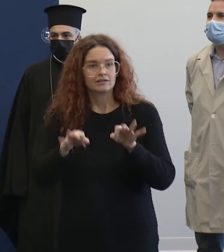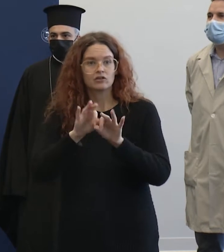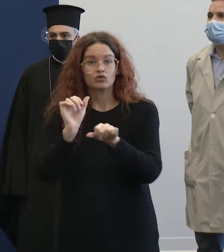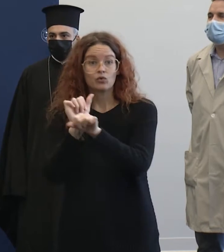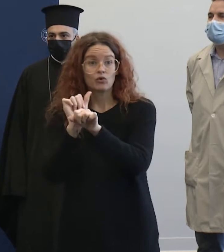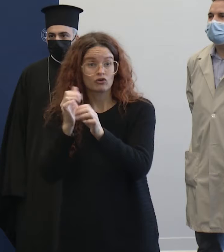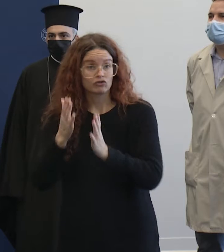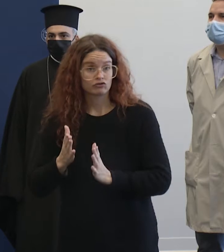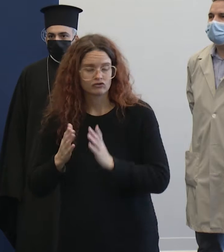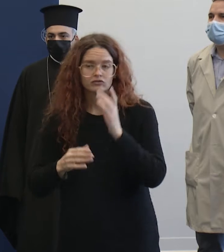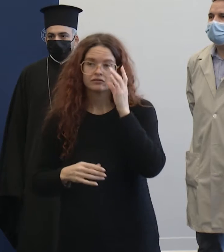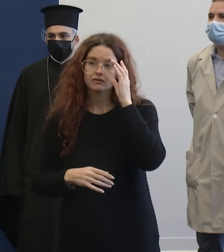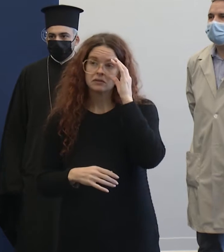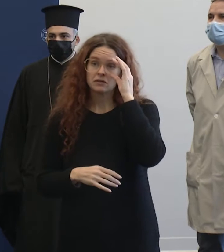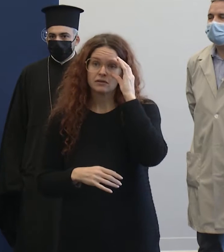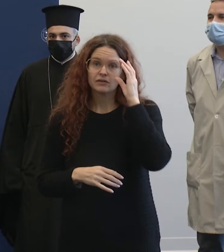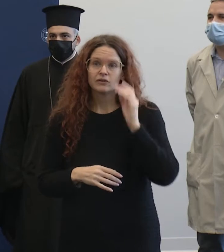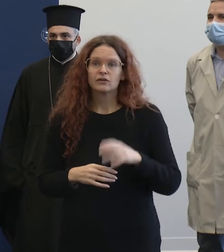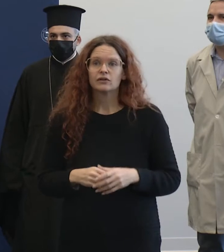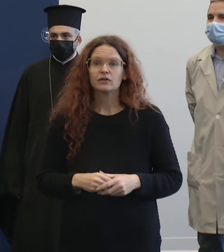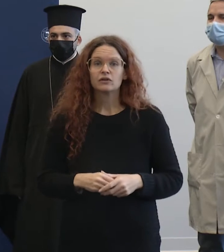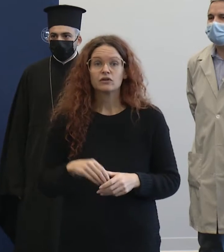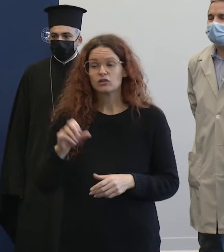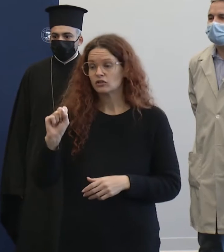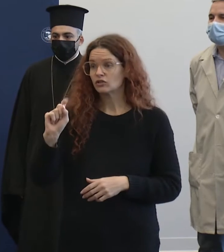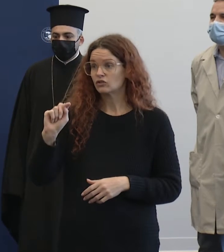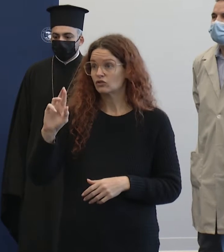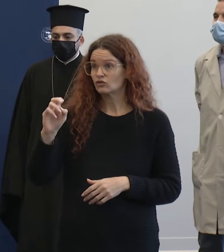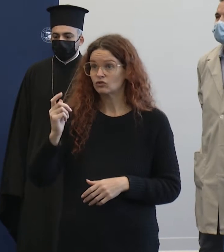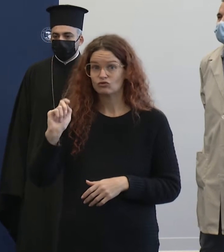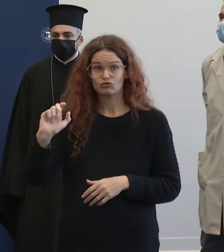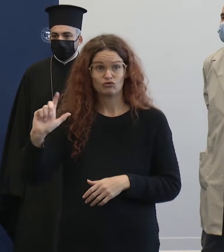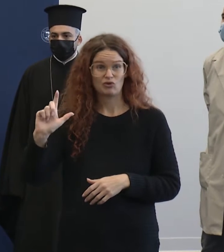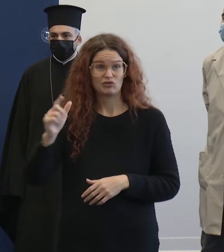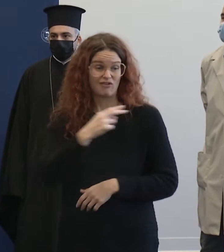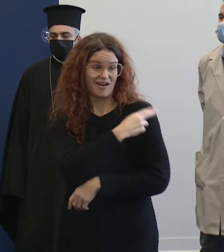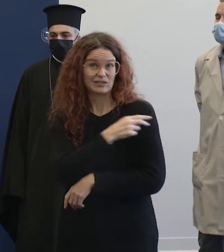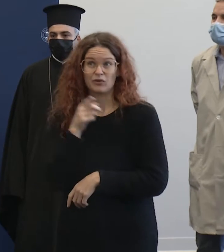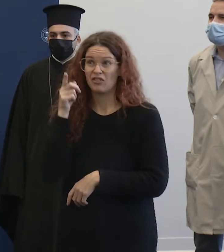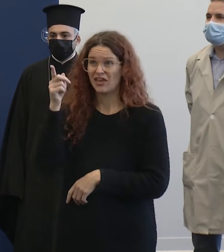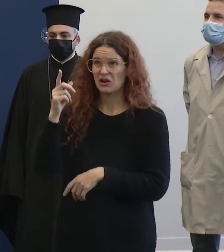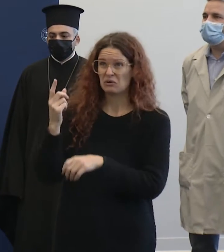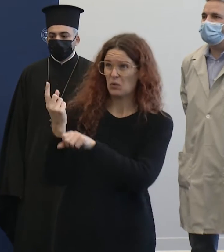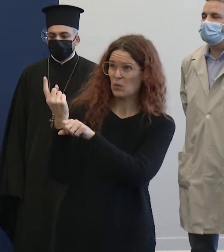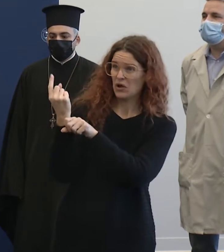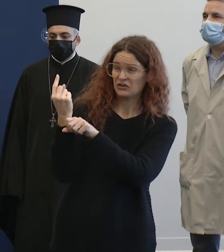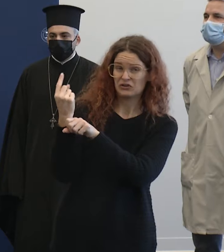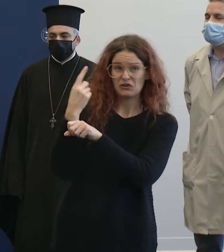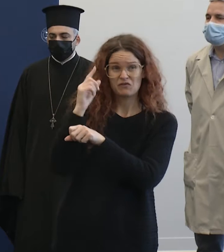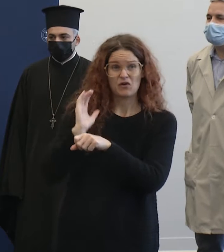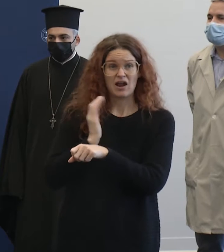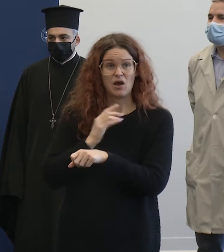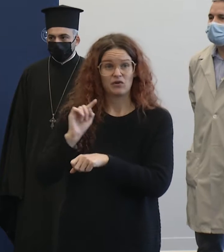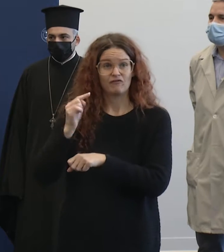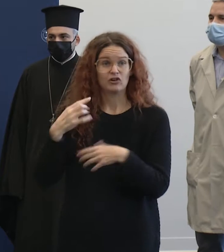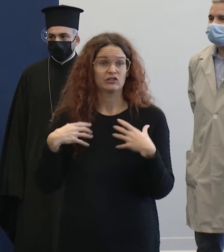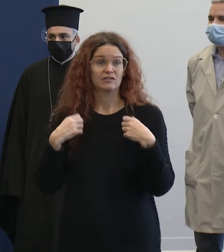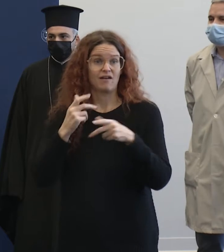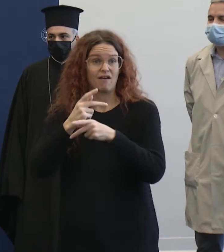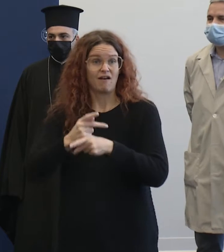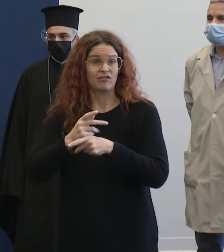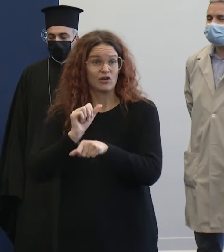Actually, we were in Strogel Hospital almost exactly a year ago when our first healthcare workers got their